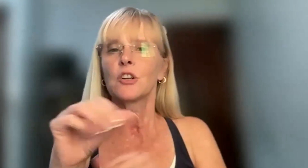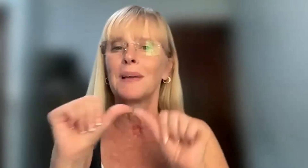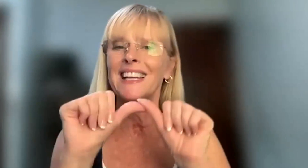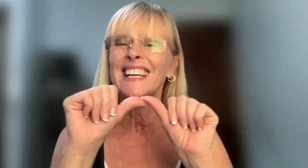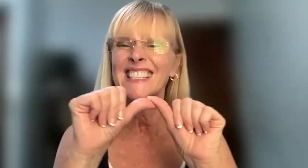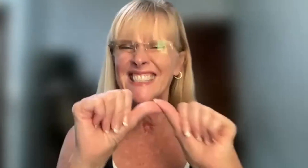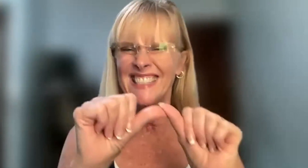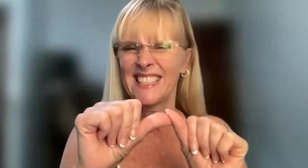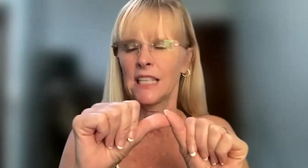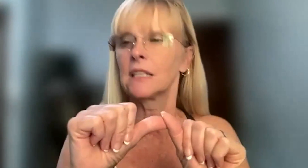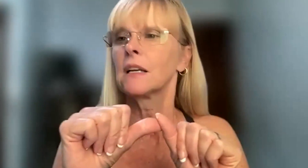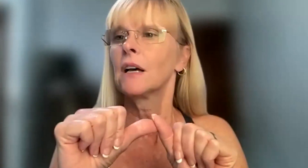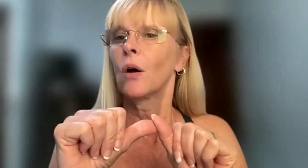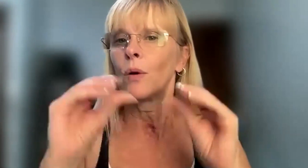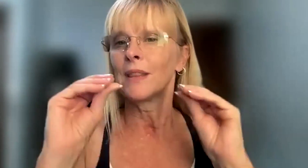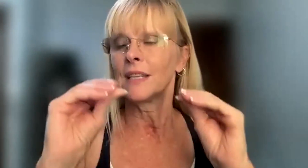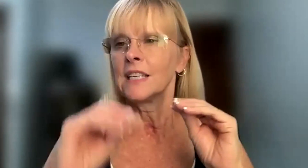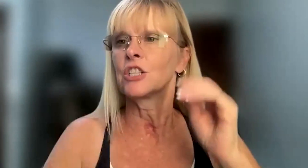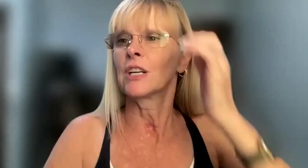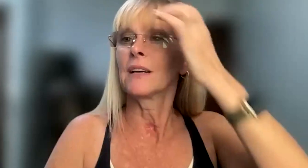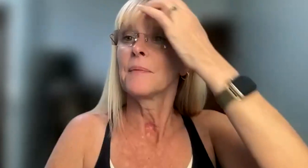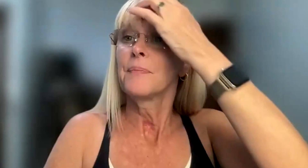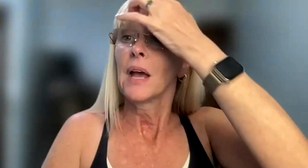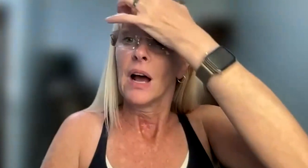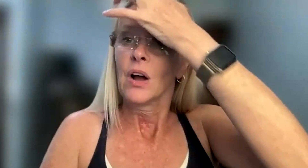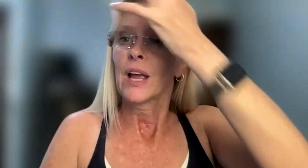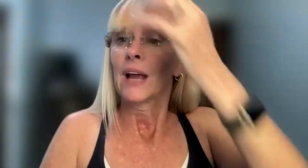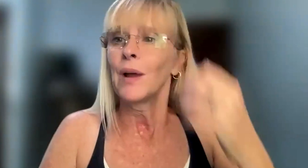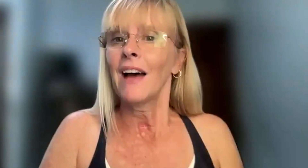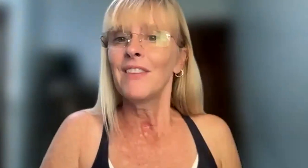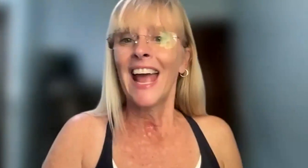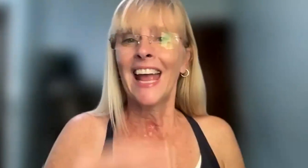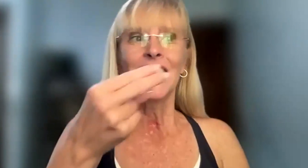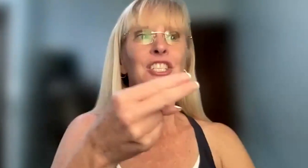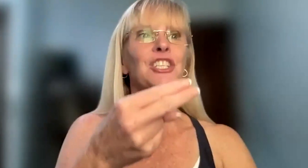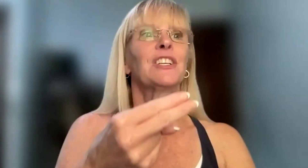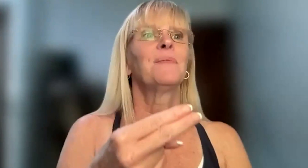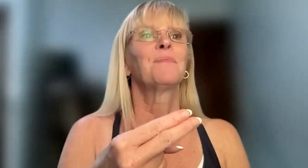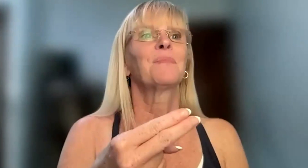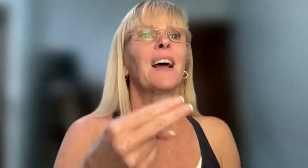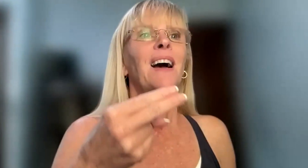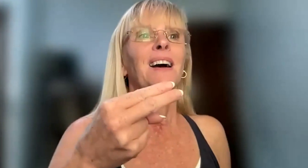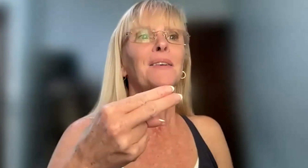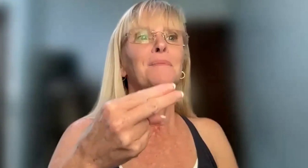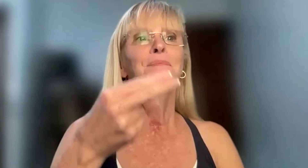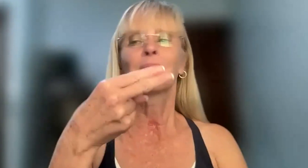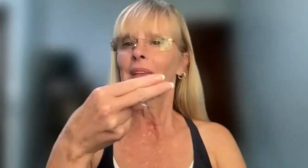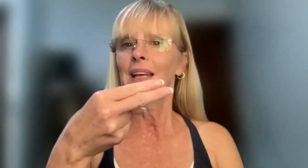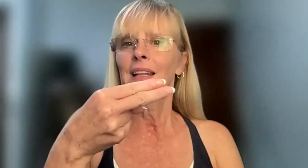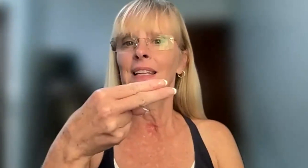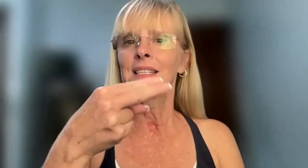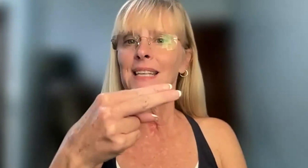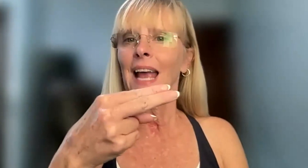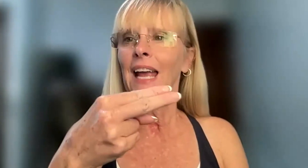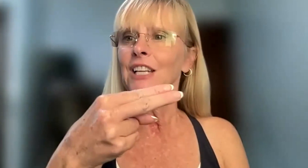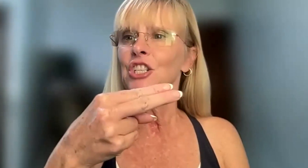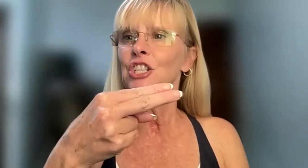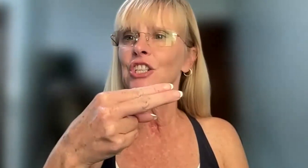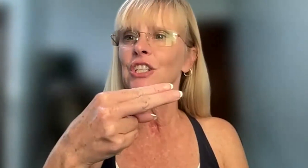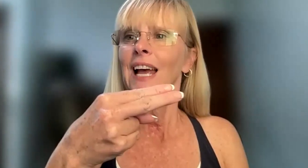are being consistent with the teaching. Okay, we have H. This is H,